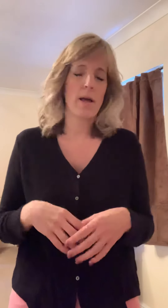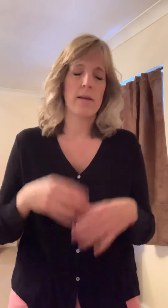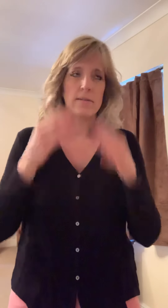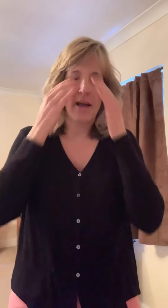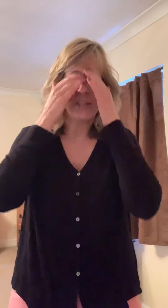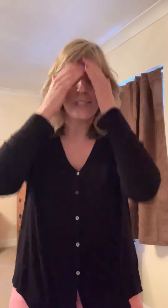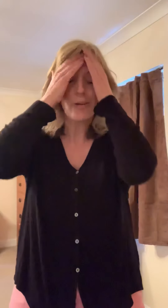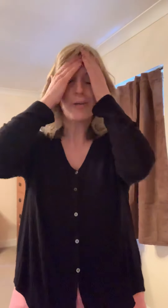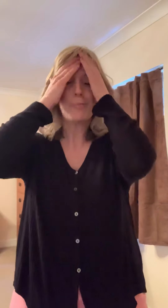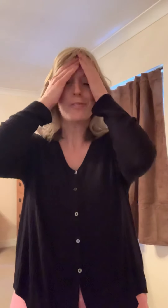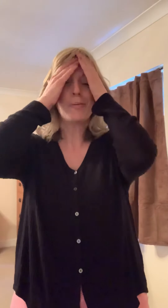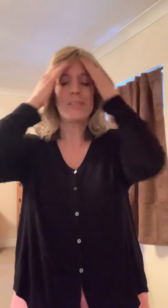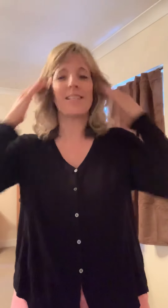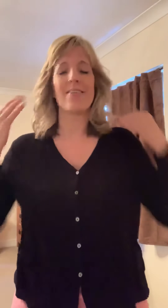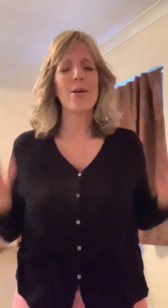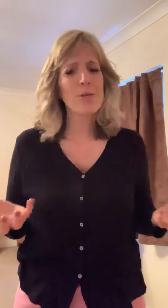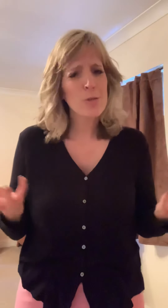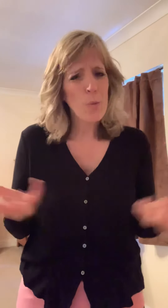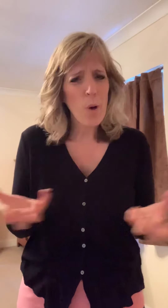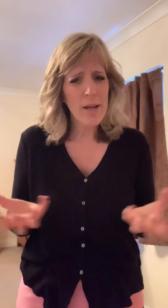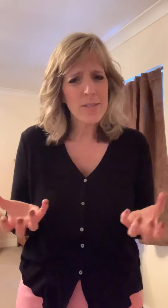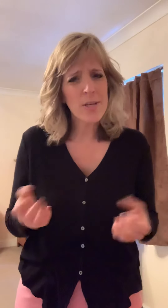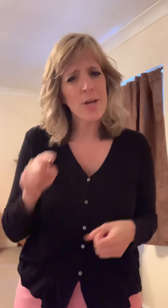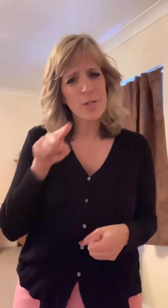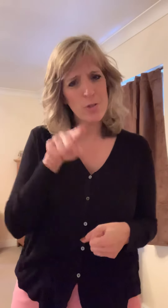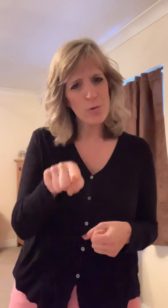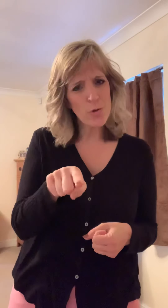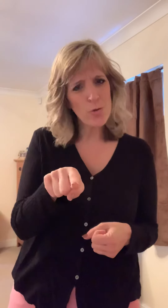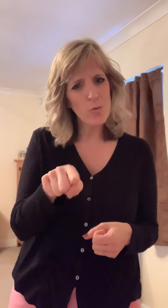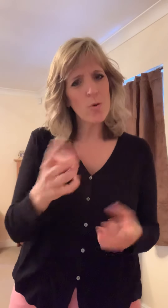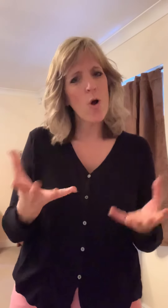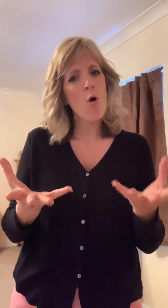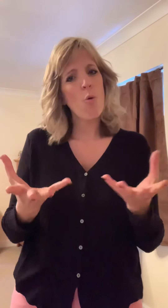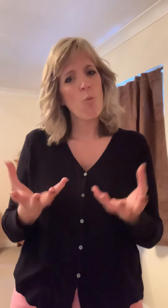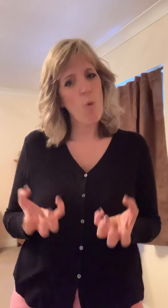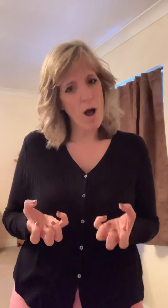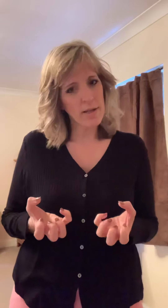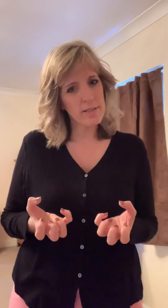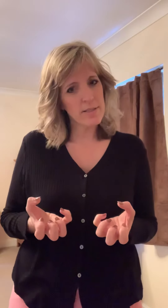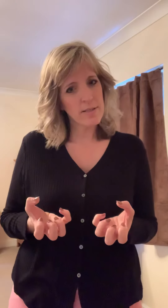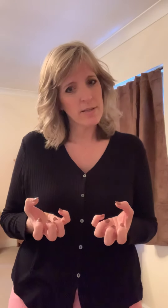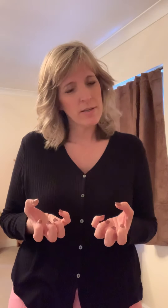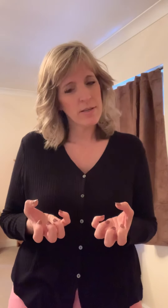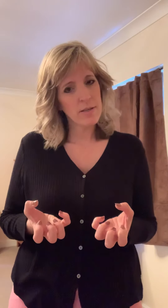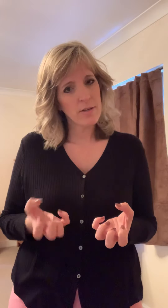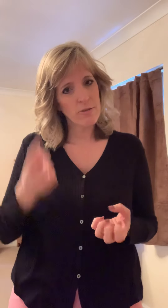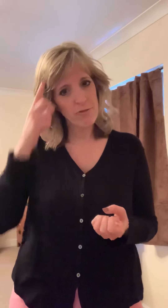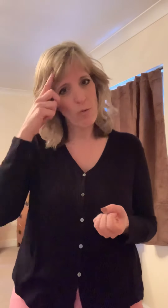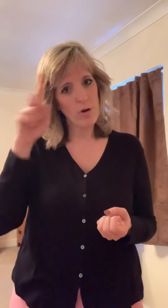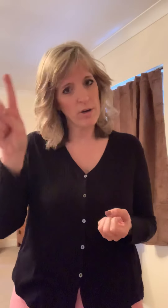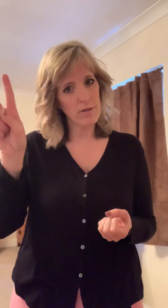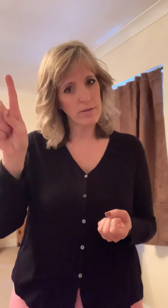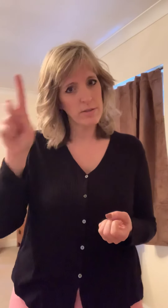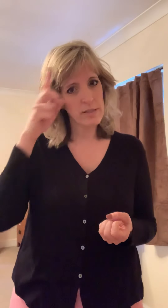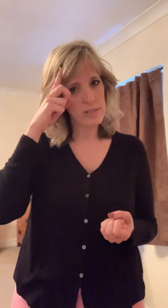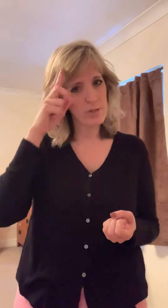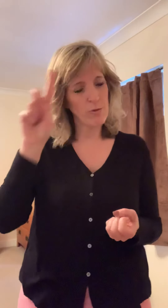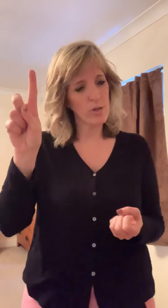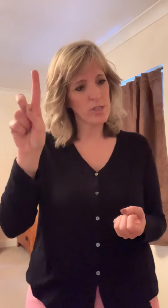and actually, sorry, you put your eyebrows down. So what do you want for, this is for, sorry,